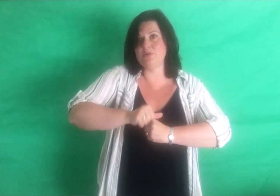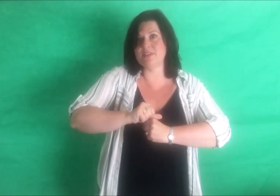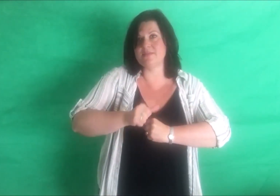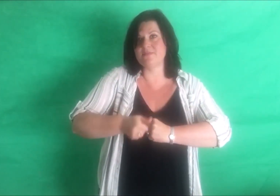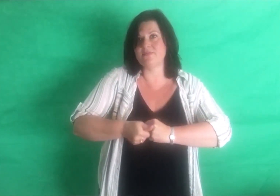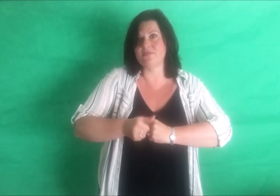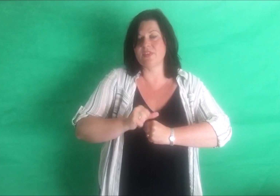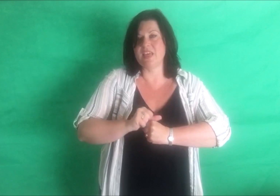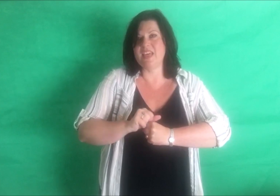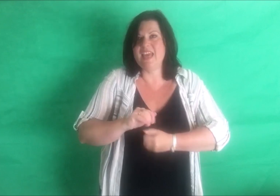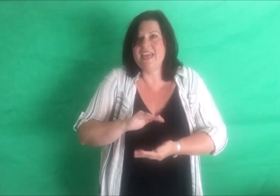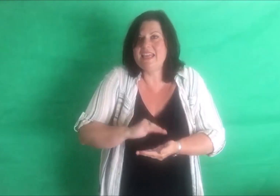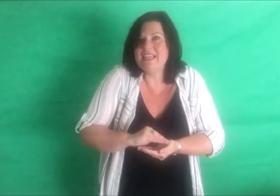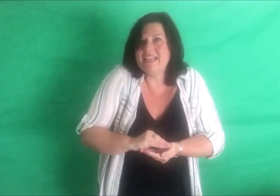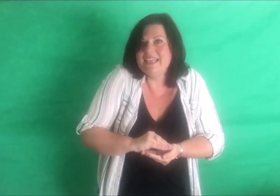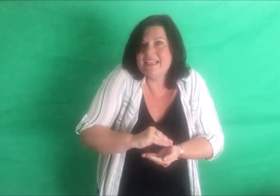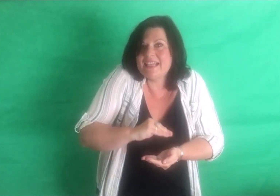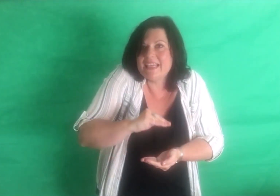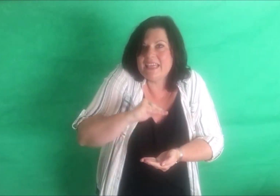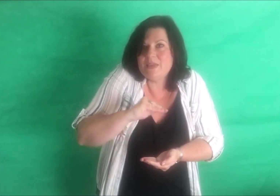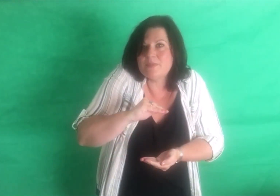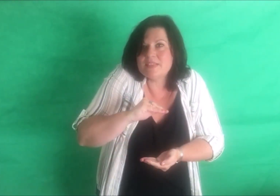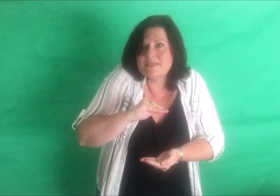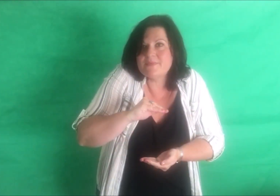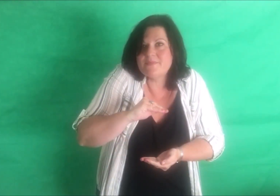potatoes in little heaps